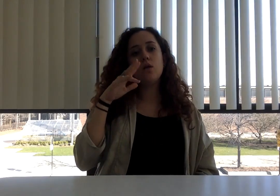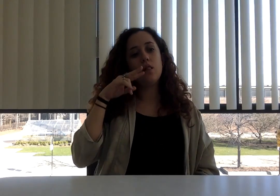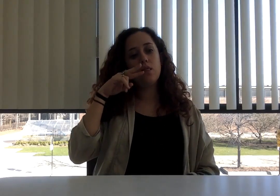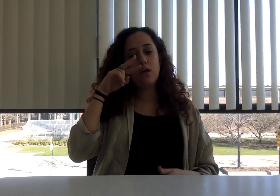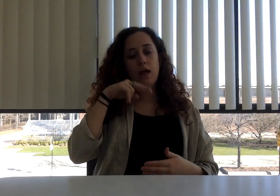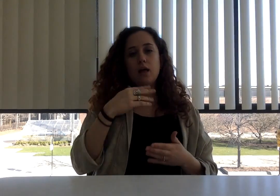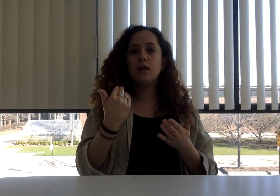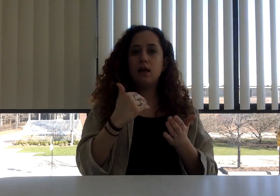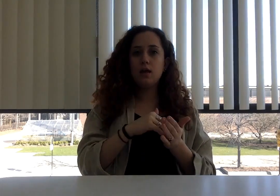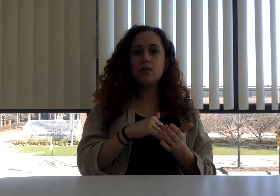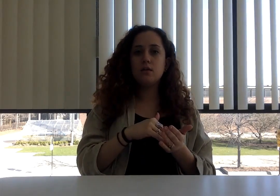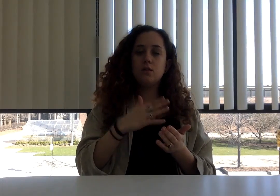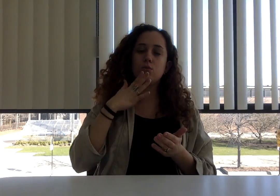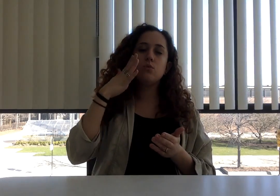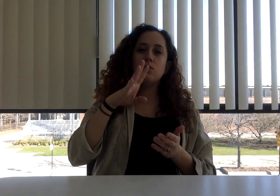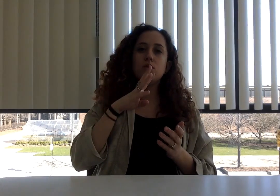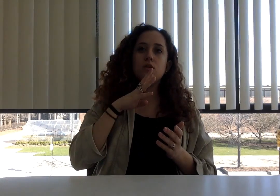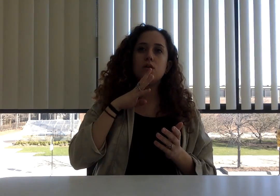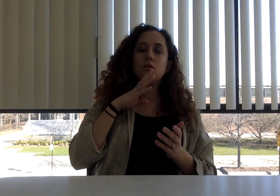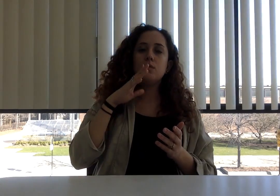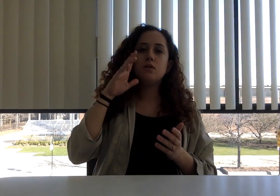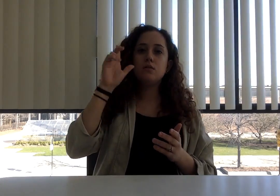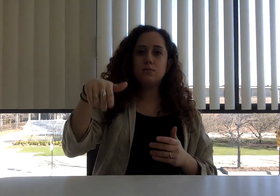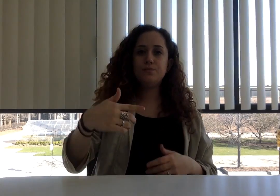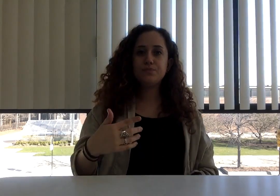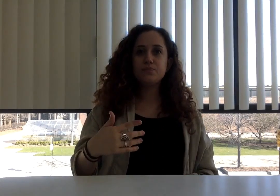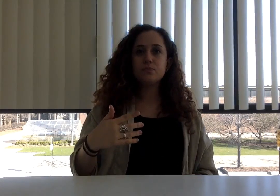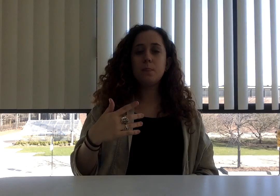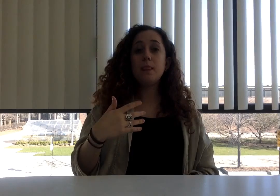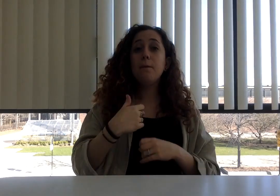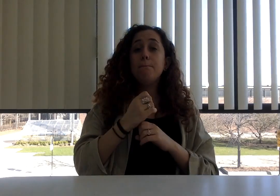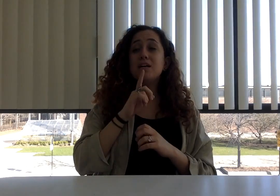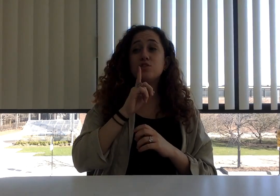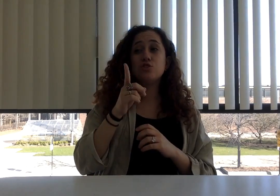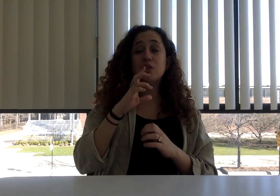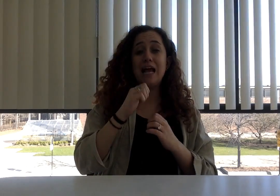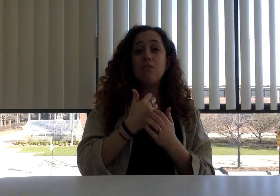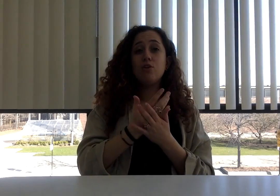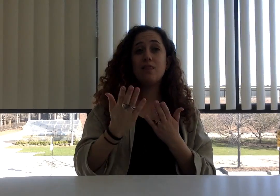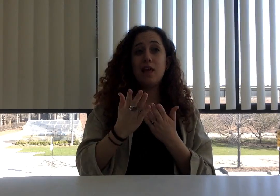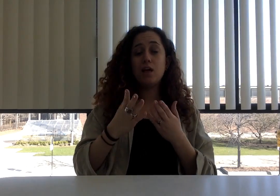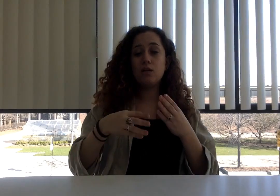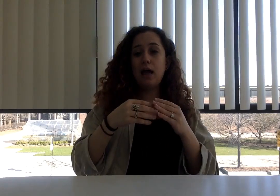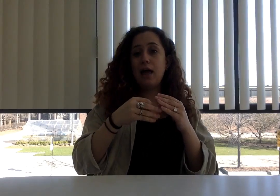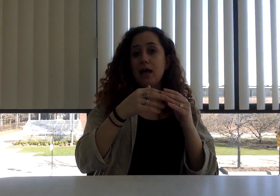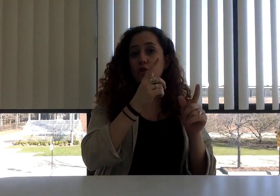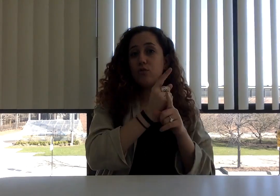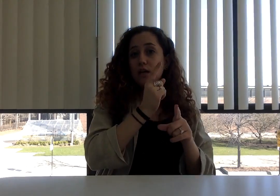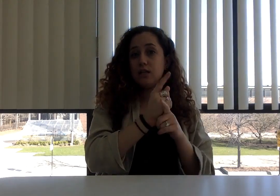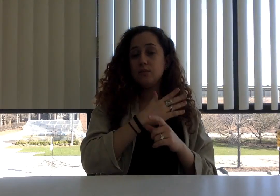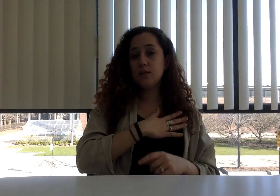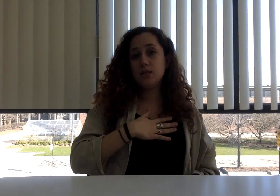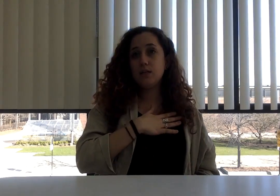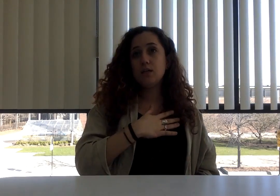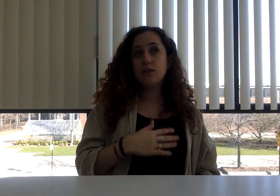talk about it, make sure everything was added up correctly on the paper. And